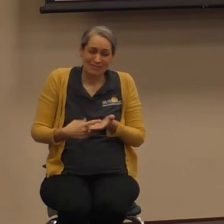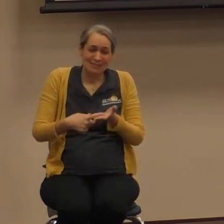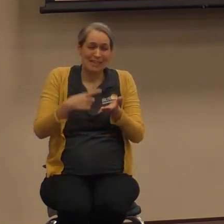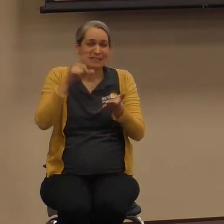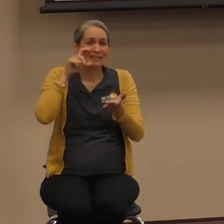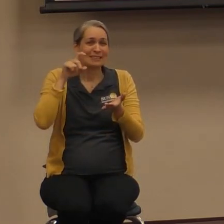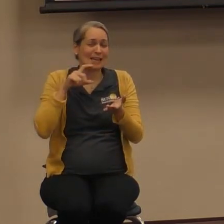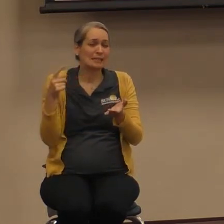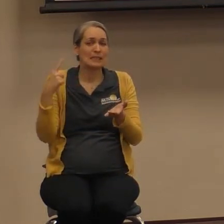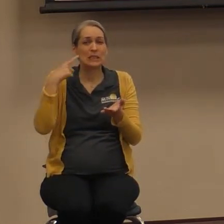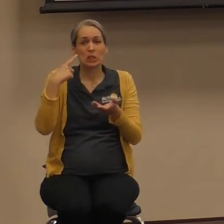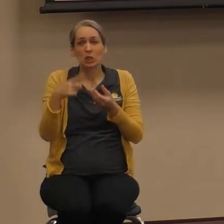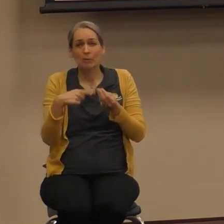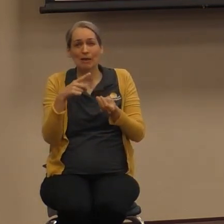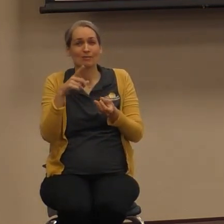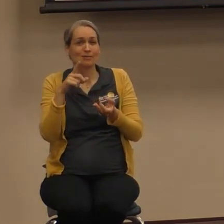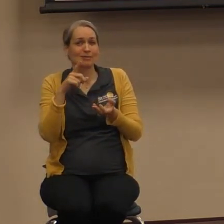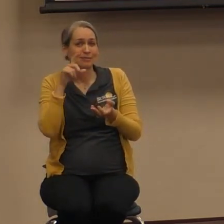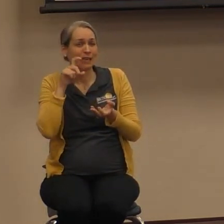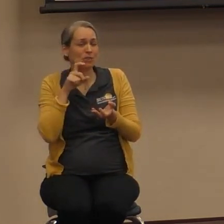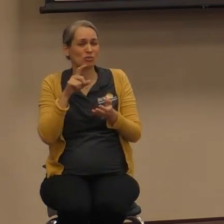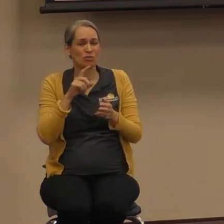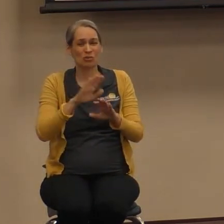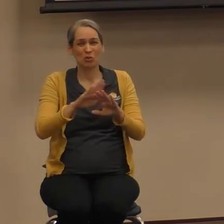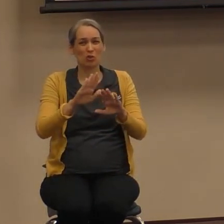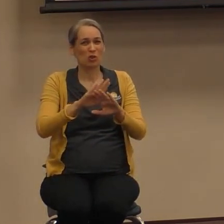used to hearing that. We go, whoa, hold on. Porn,